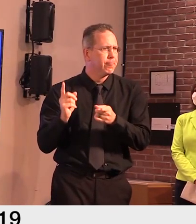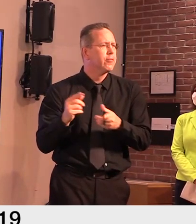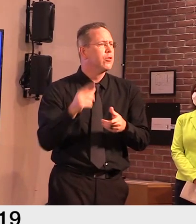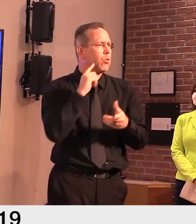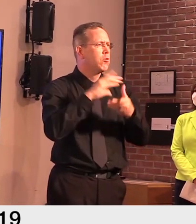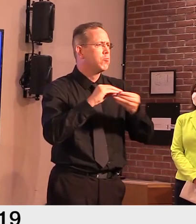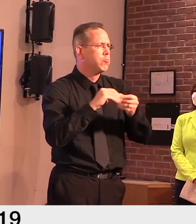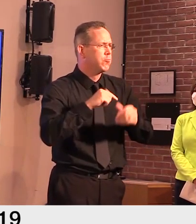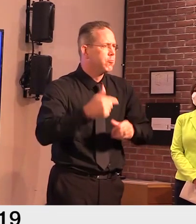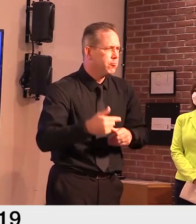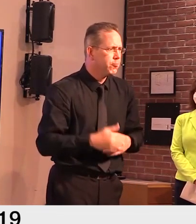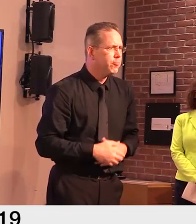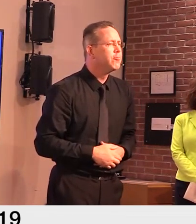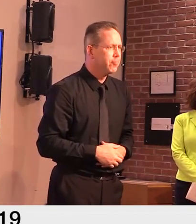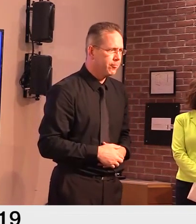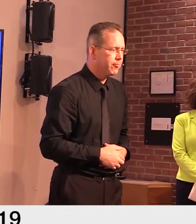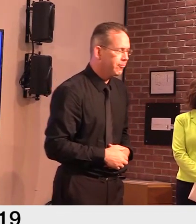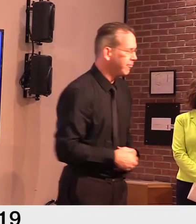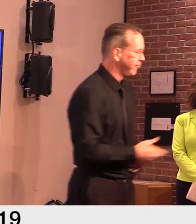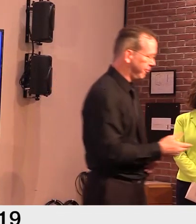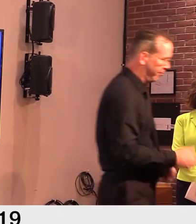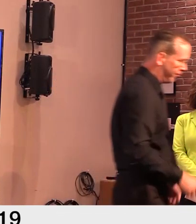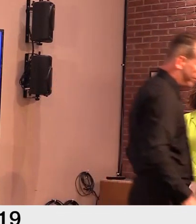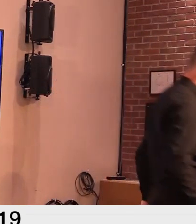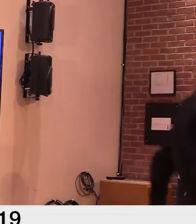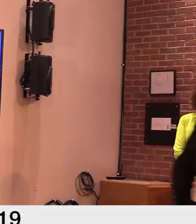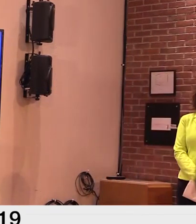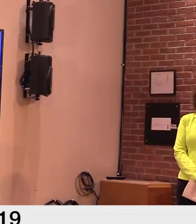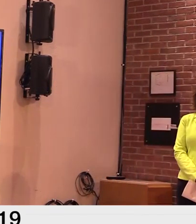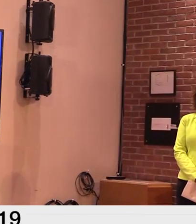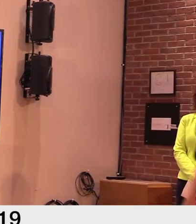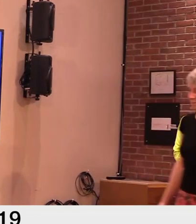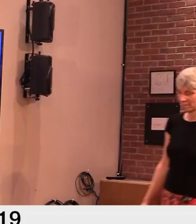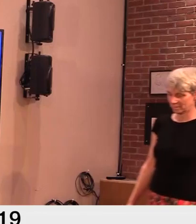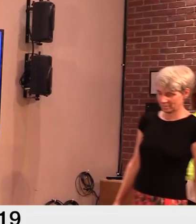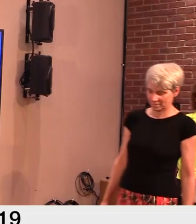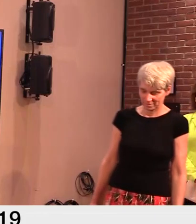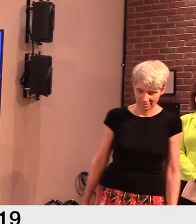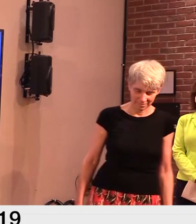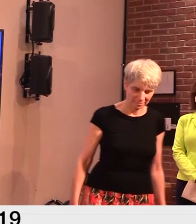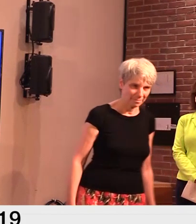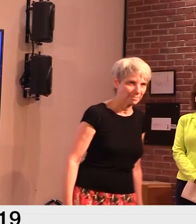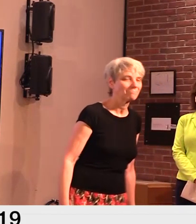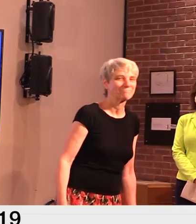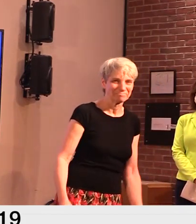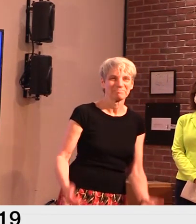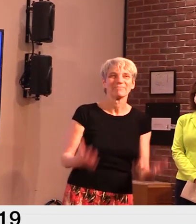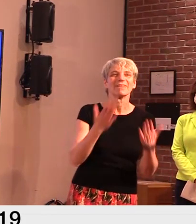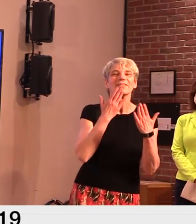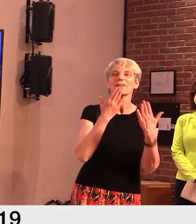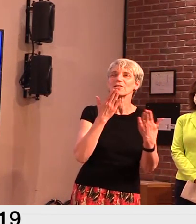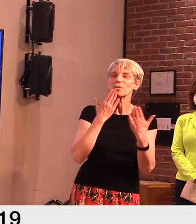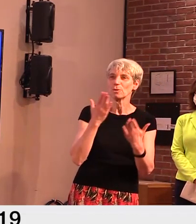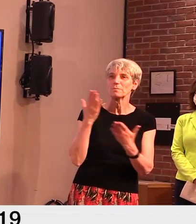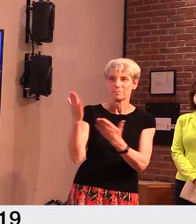As the governor mentioned, we are very fortunate to have Representative Christie with us here today. He'll be joining us by video.